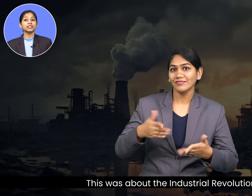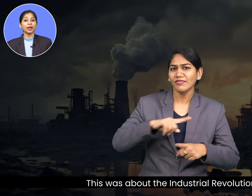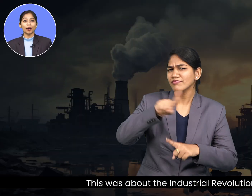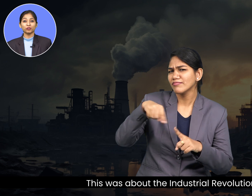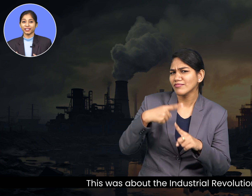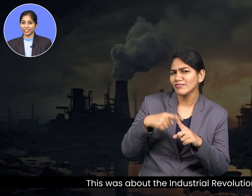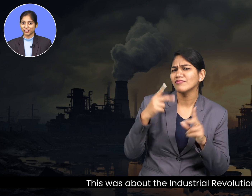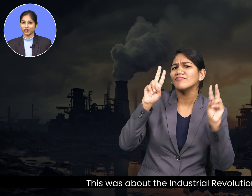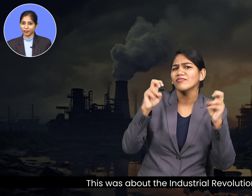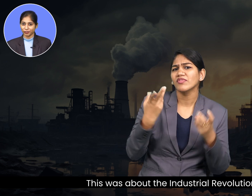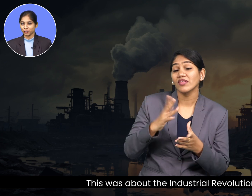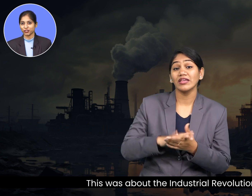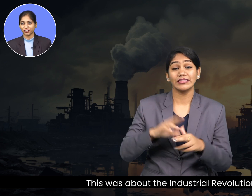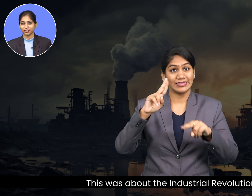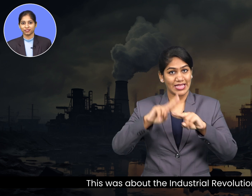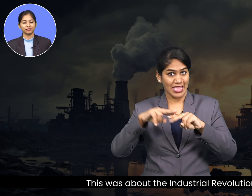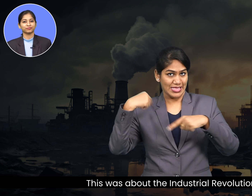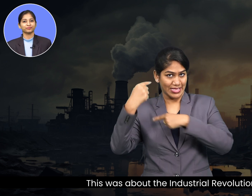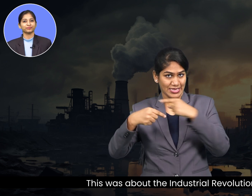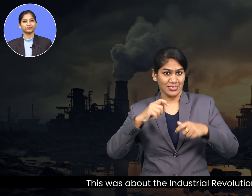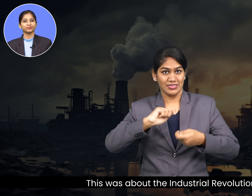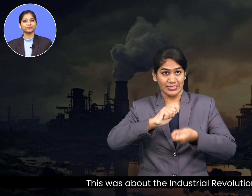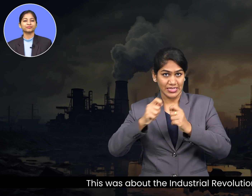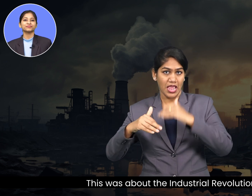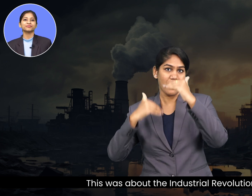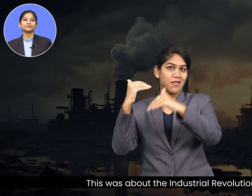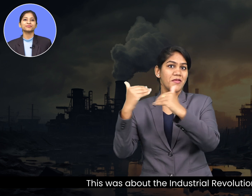This was about the Industrial Revolution.